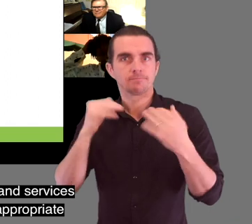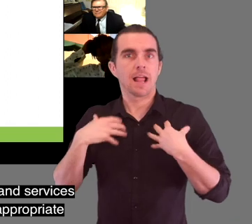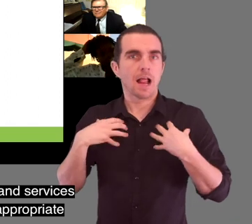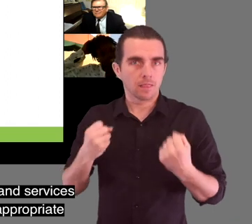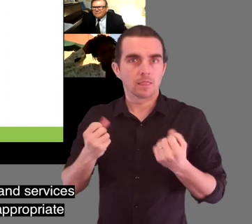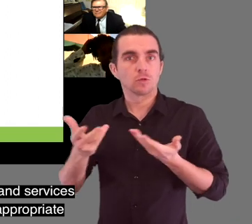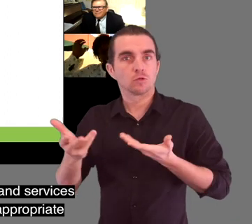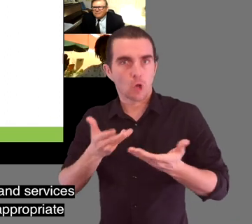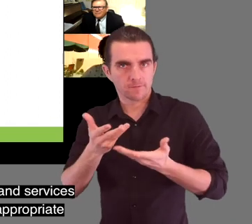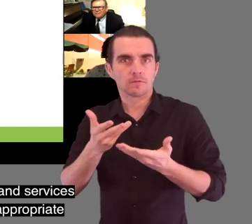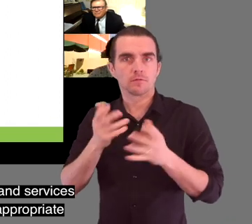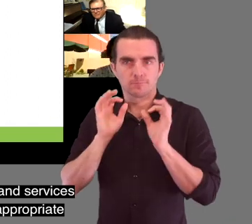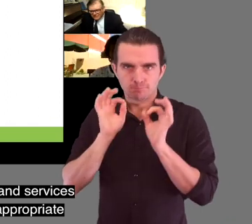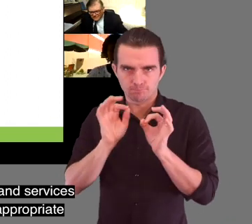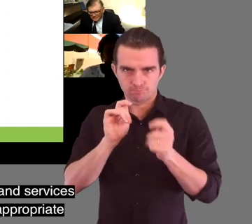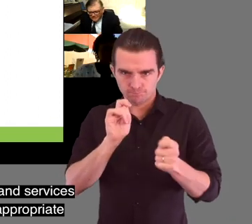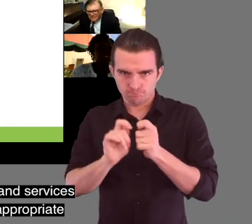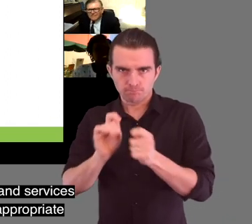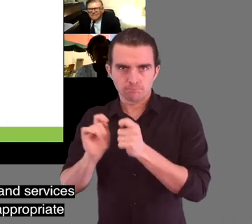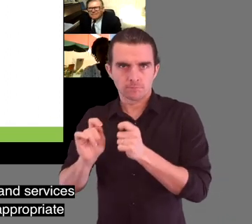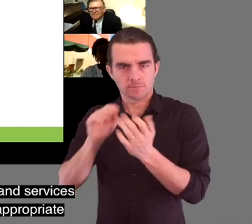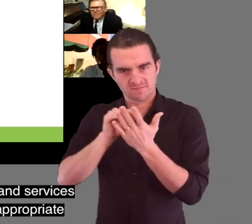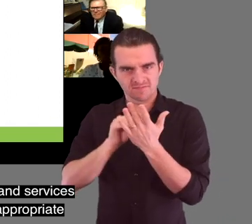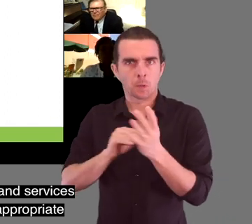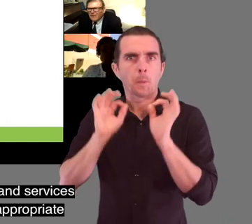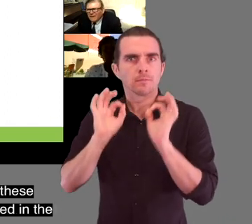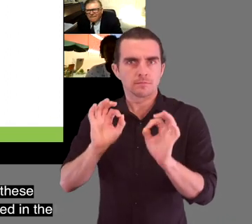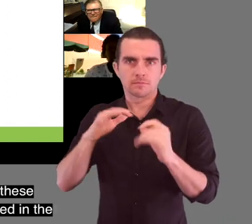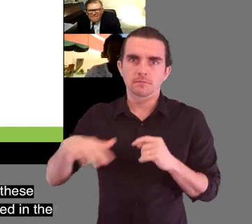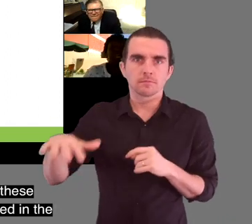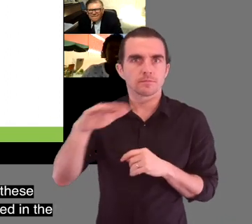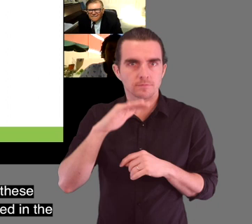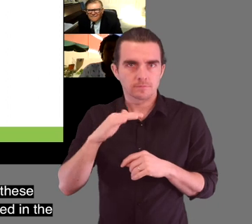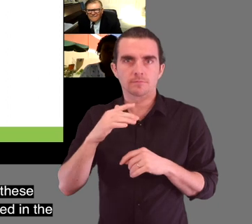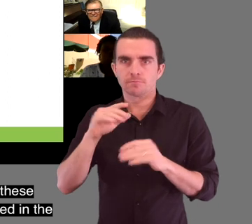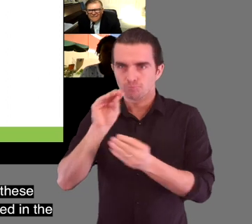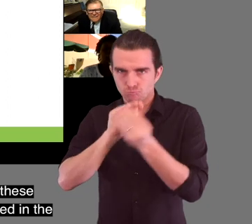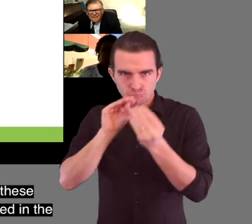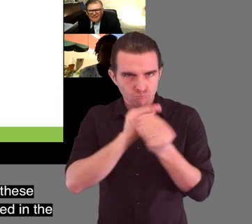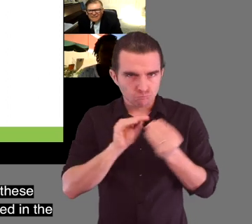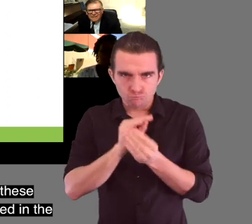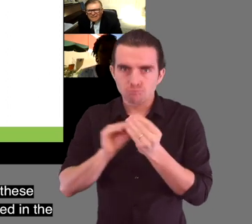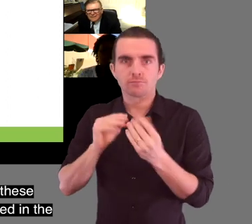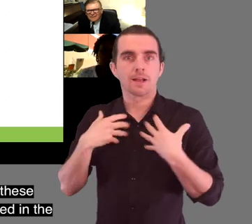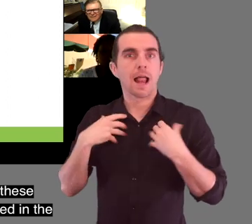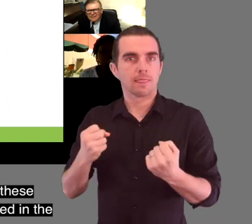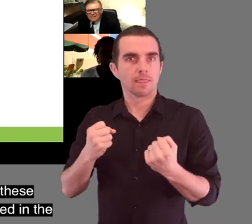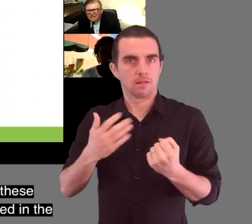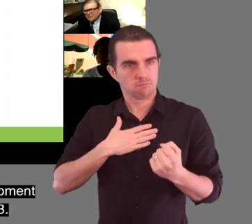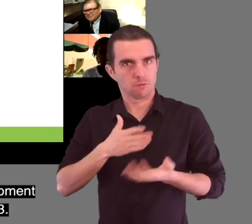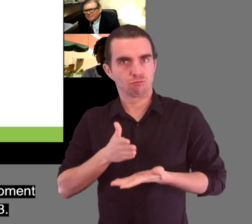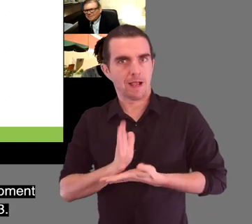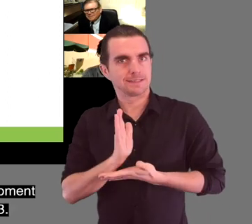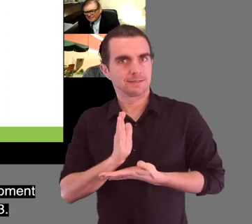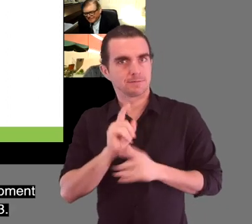services, as others must take all appropriate measures. And also these health rights are included in